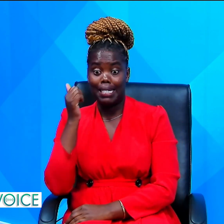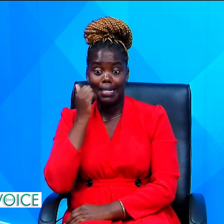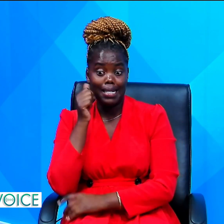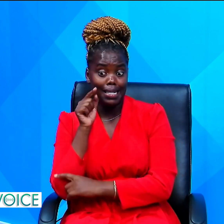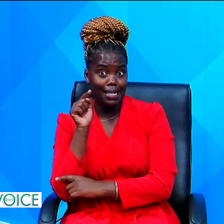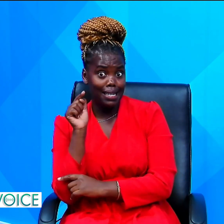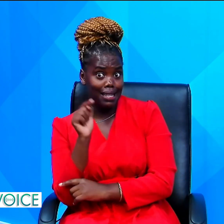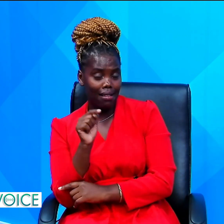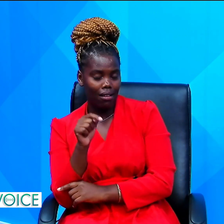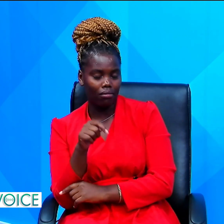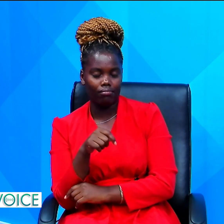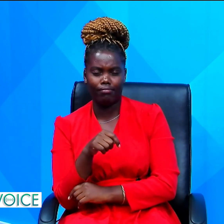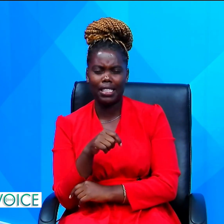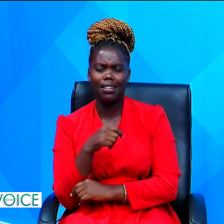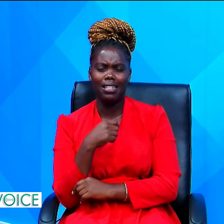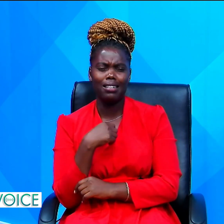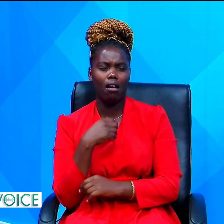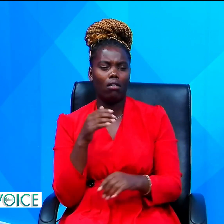This disease or this sickness,